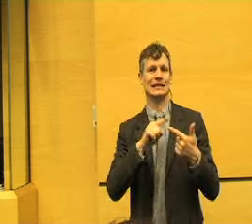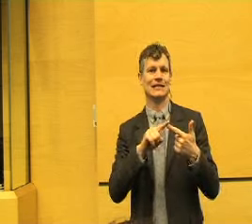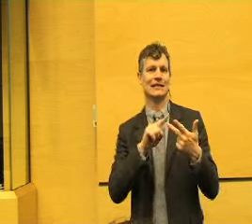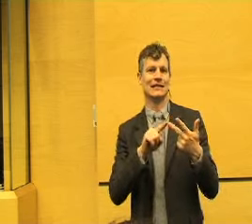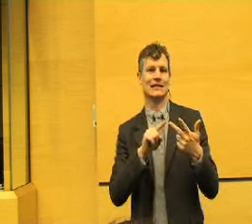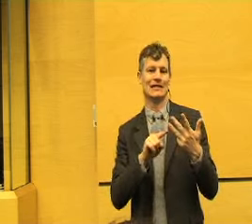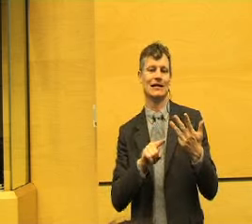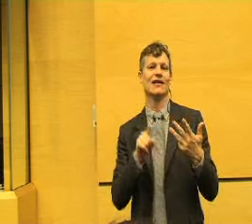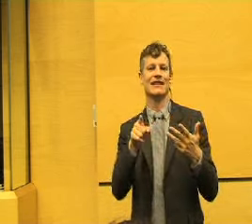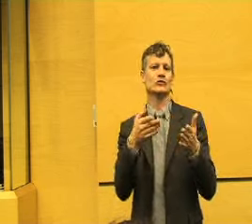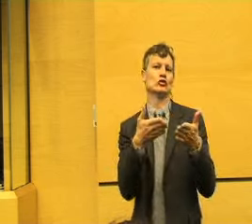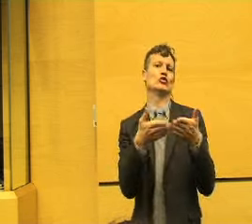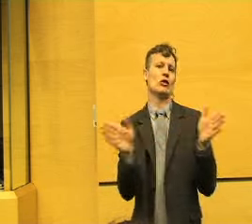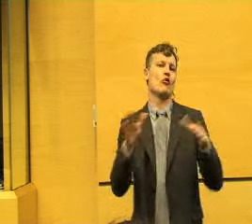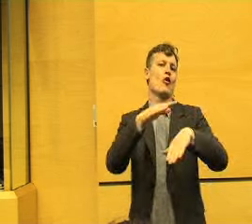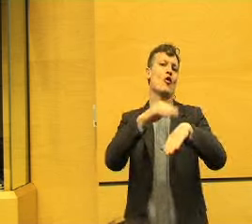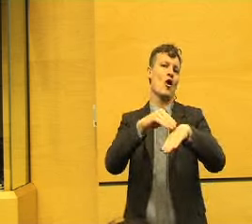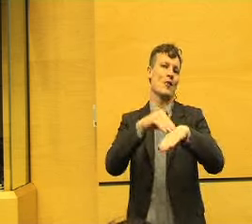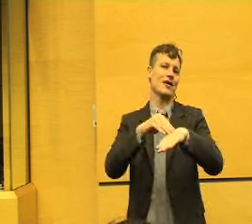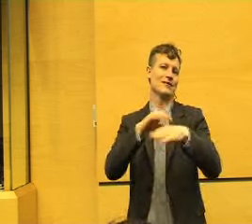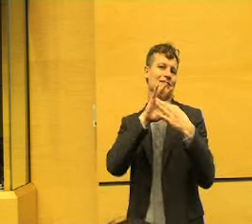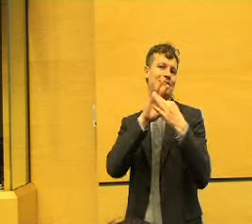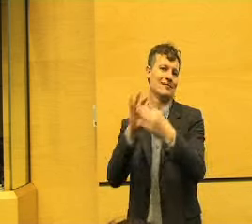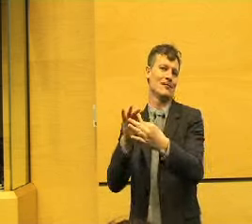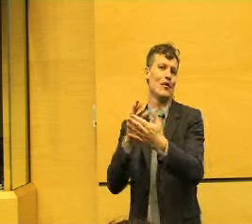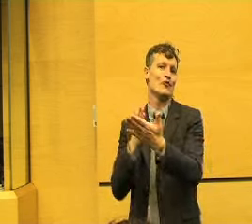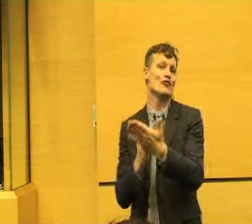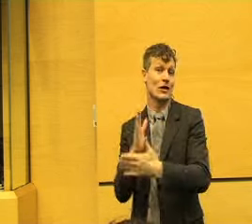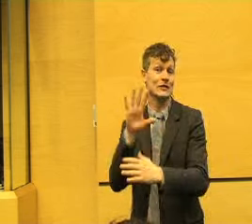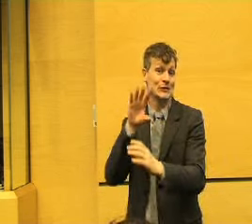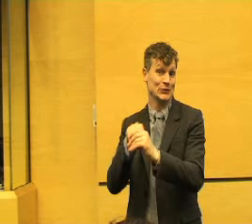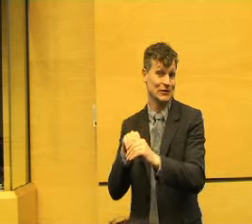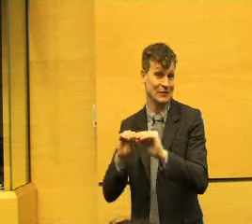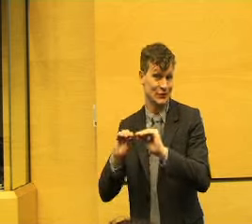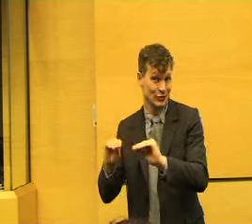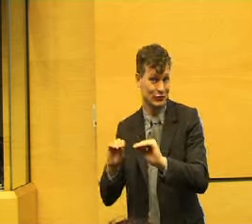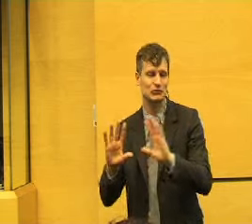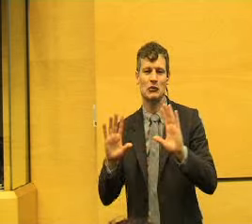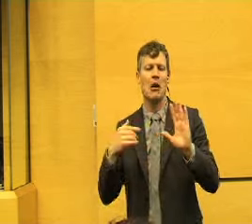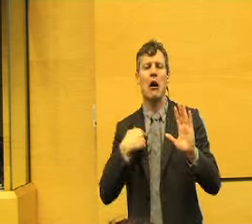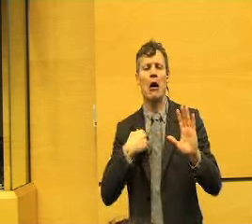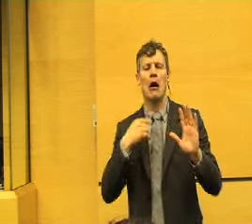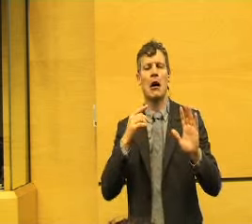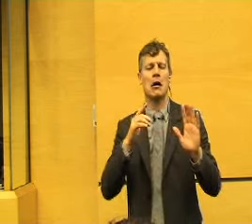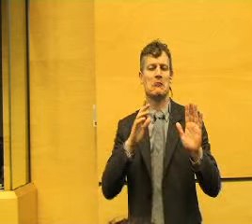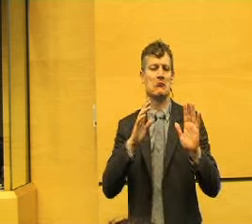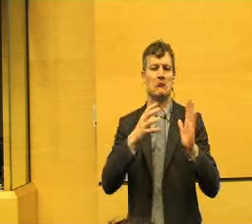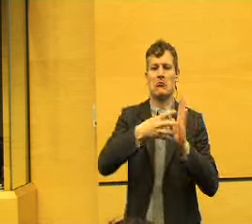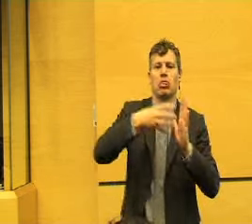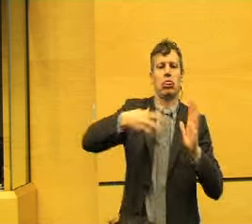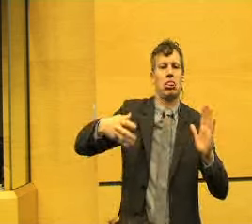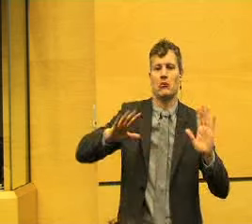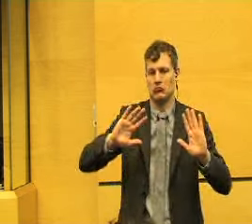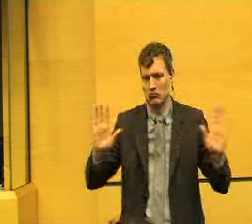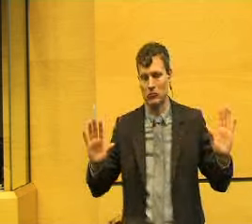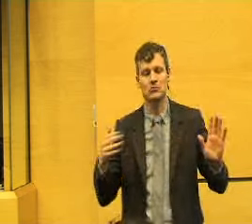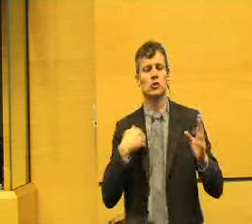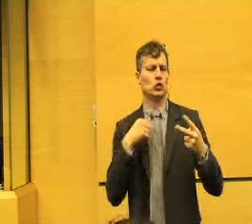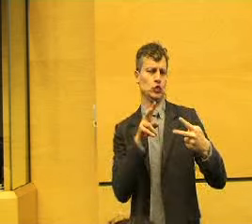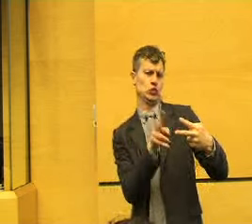general comment on the right to inclusive education. So to save up the time, I have just 2 questions